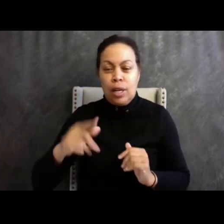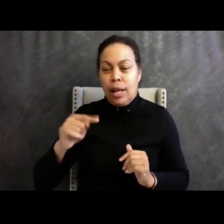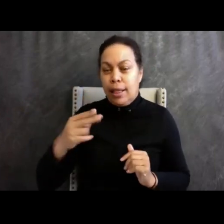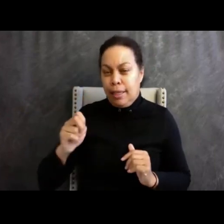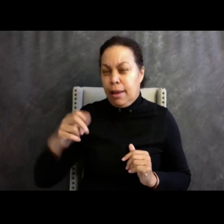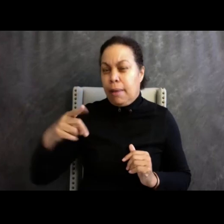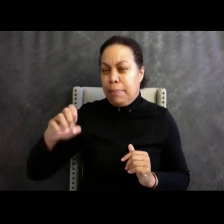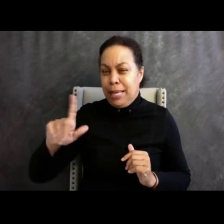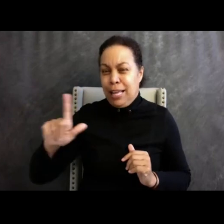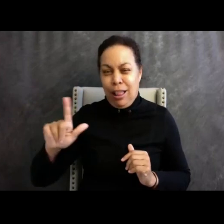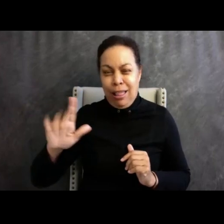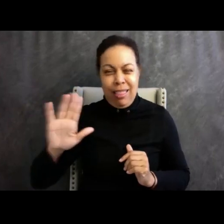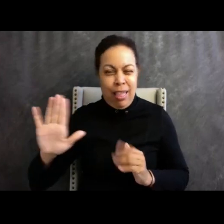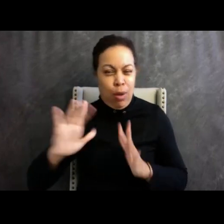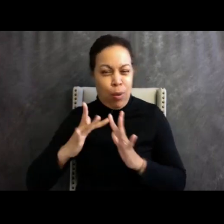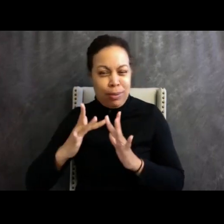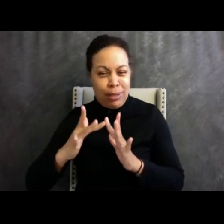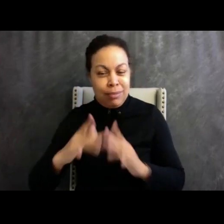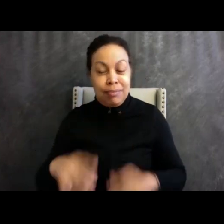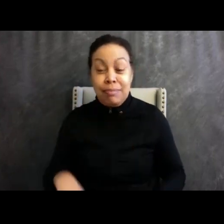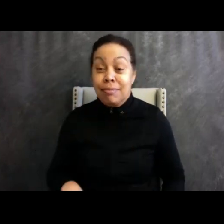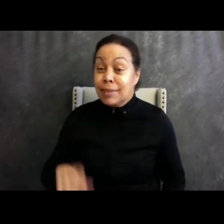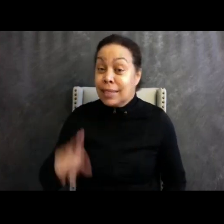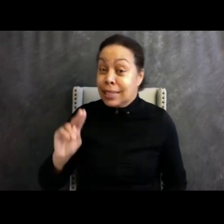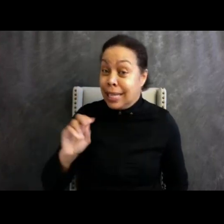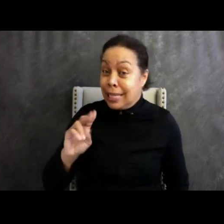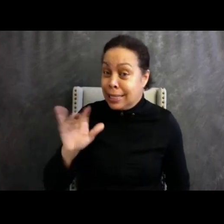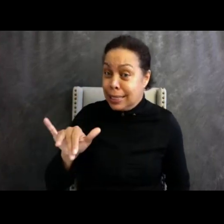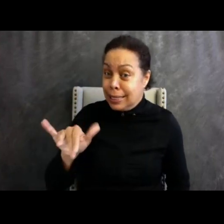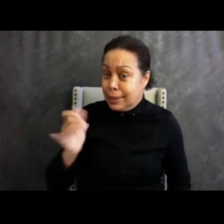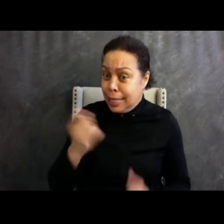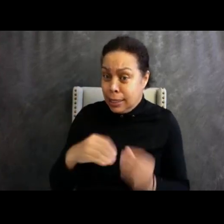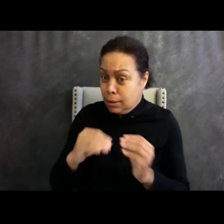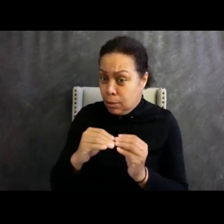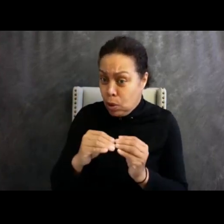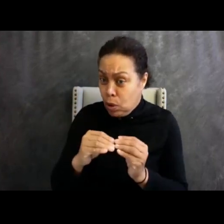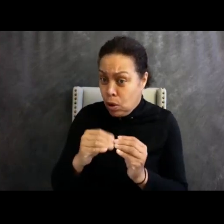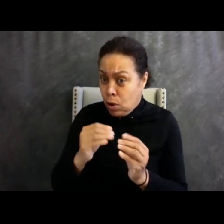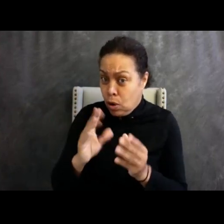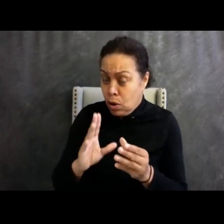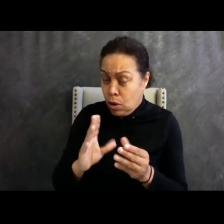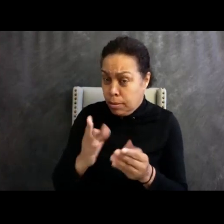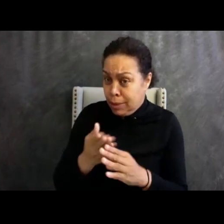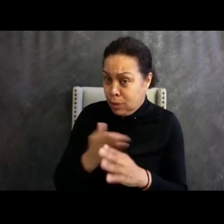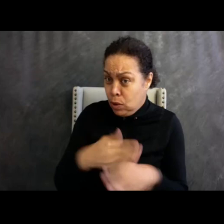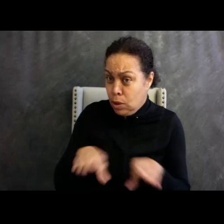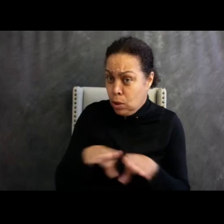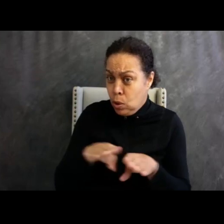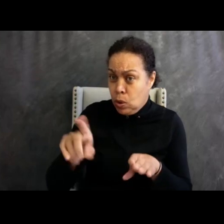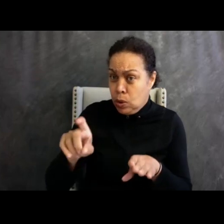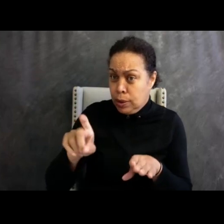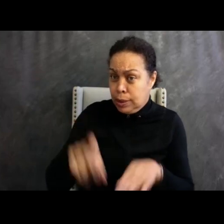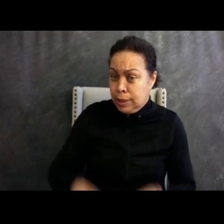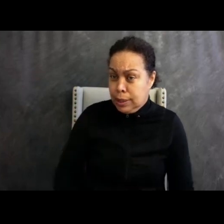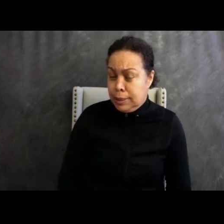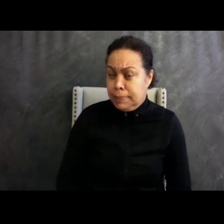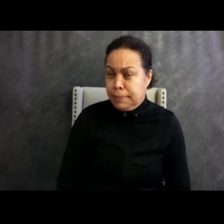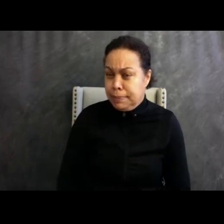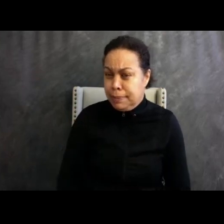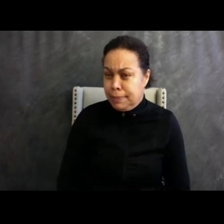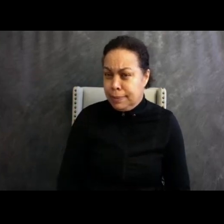website. So Nancy, I will ask you if there's anything else you would like me to conclude with before you stop the